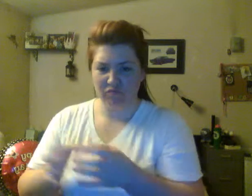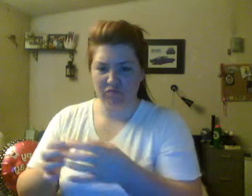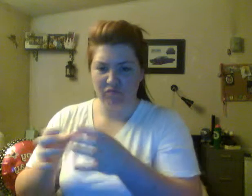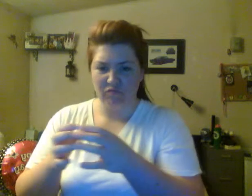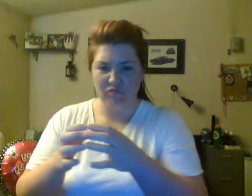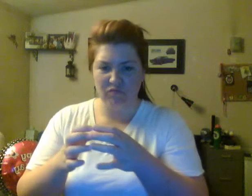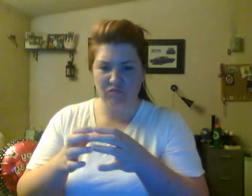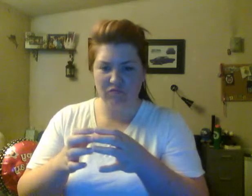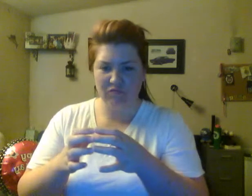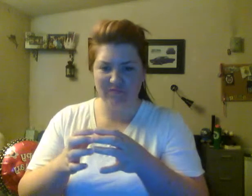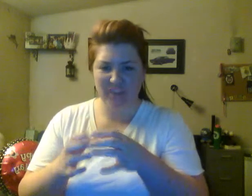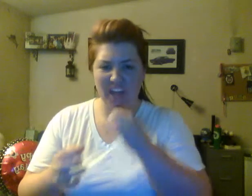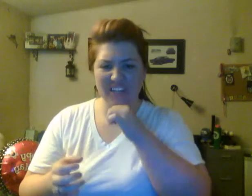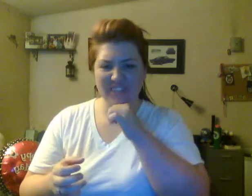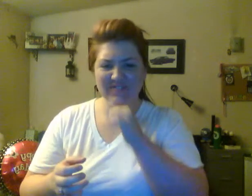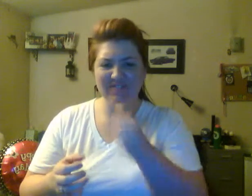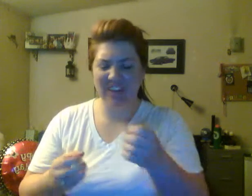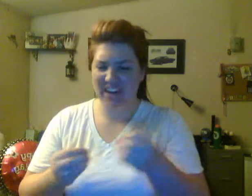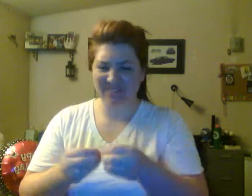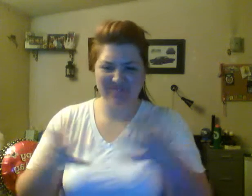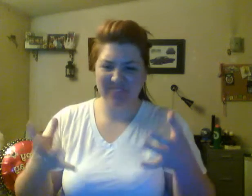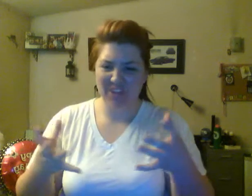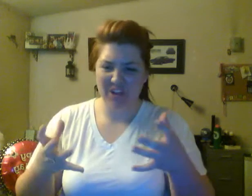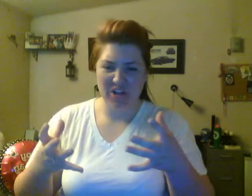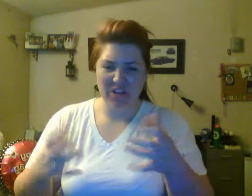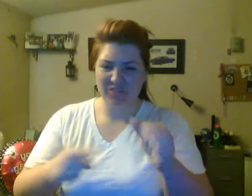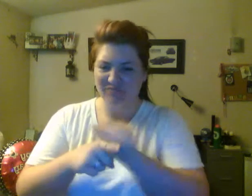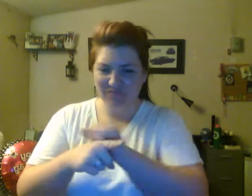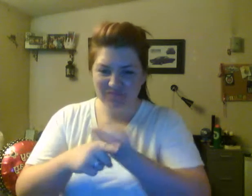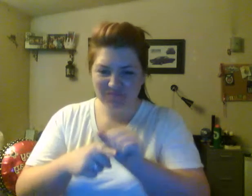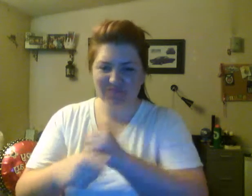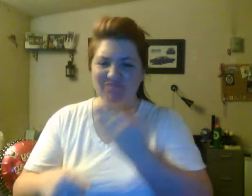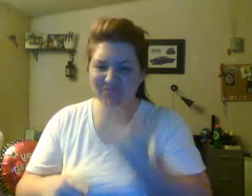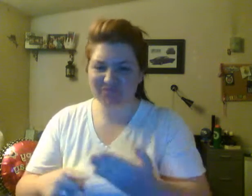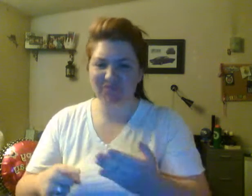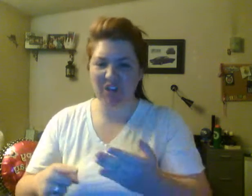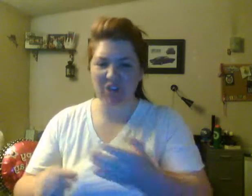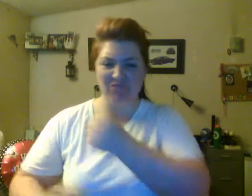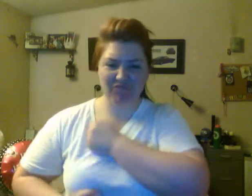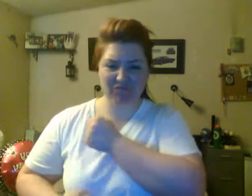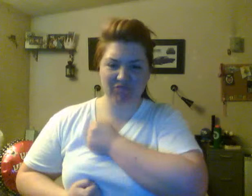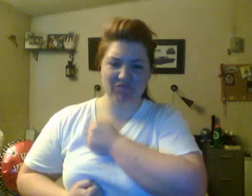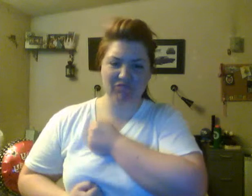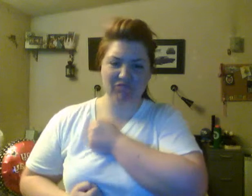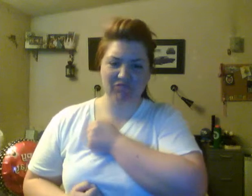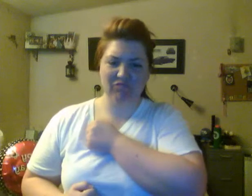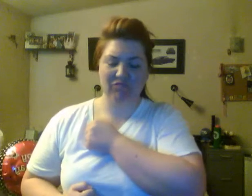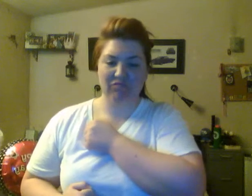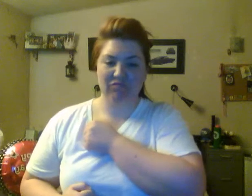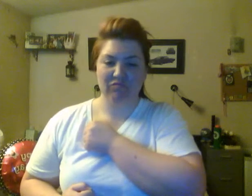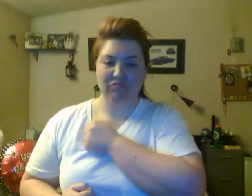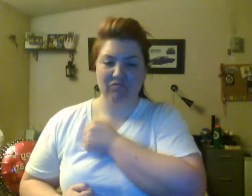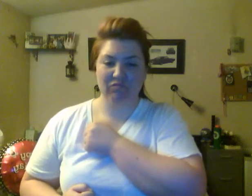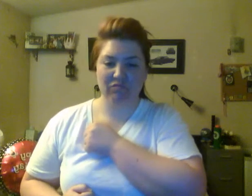well-trained soldiers. You're just volunteers. And they lack supplies. You didn't have enough money coming in to keep them